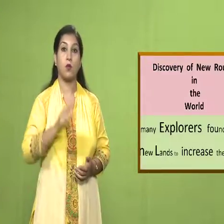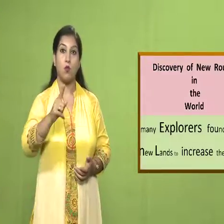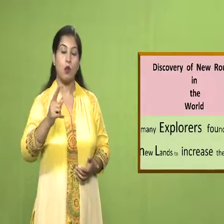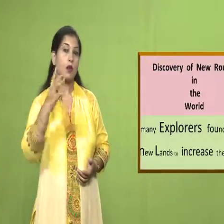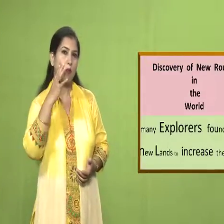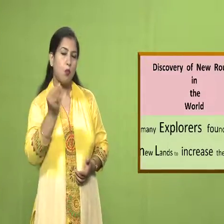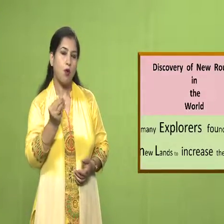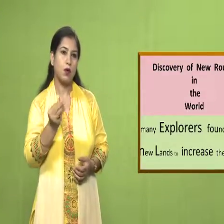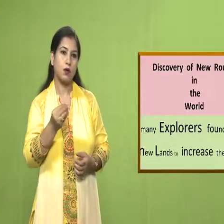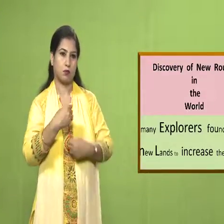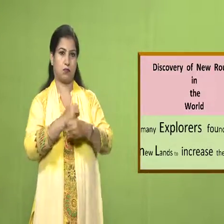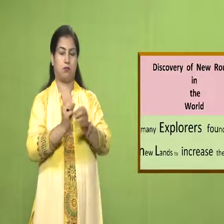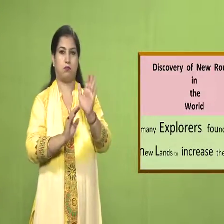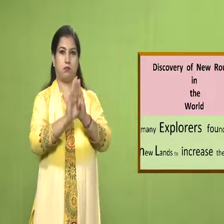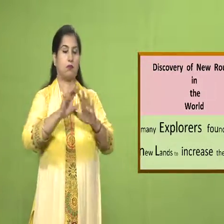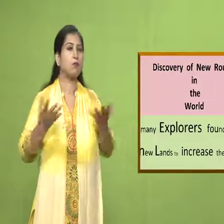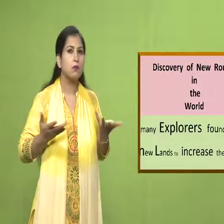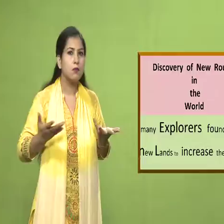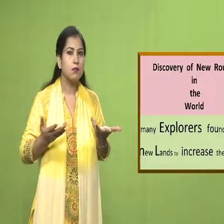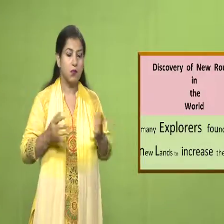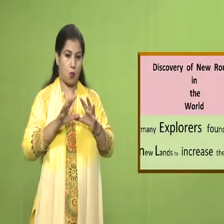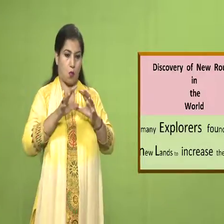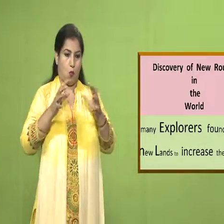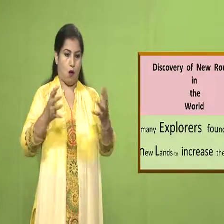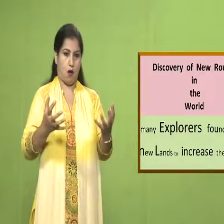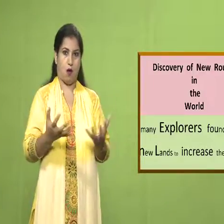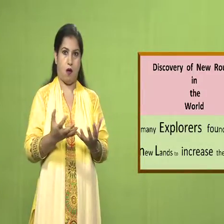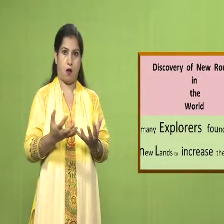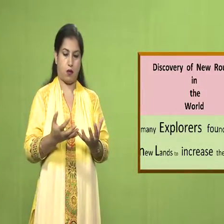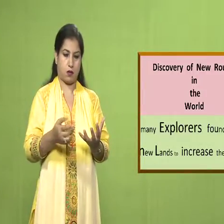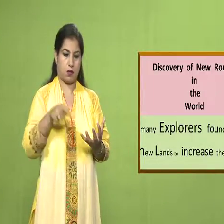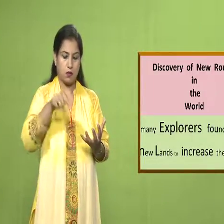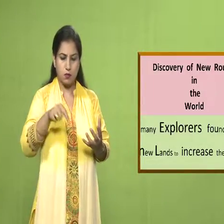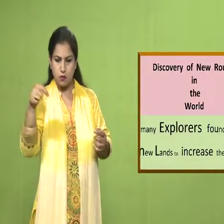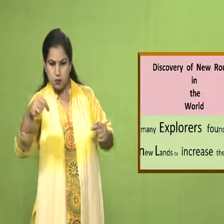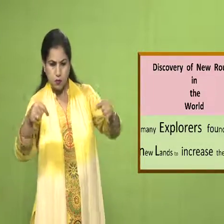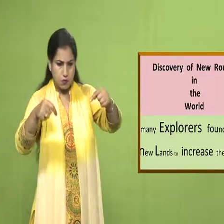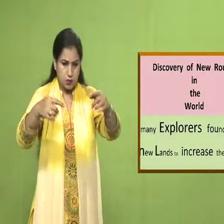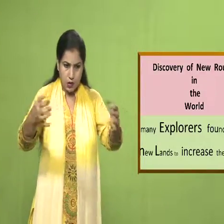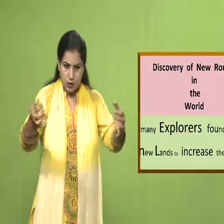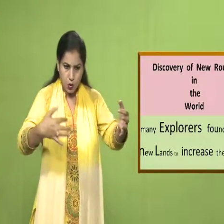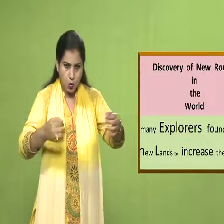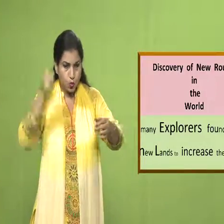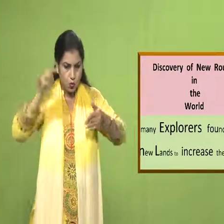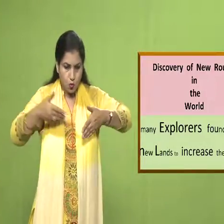Another important development during this period was the discovery of new routes in the world.